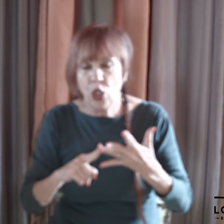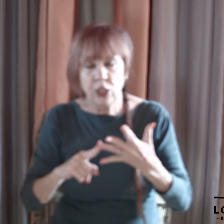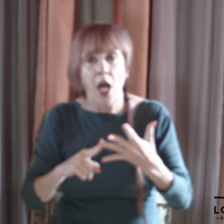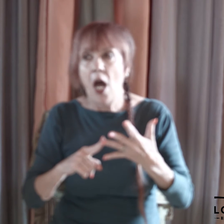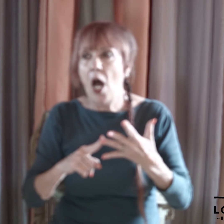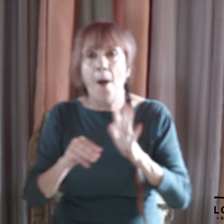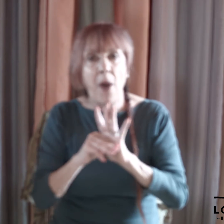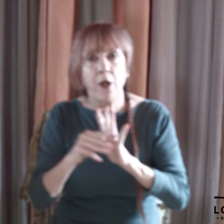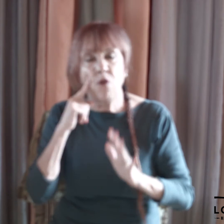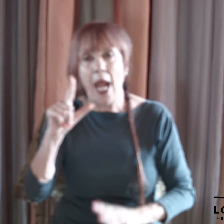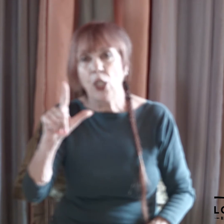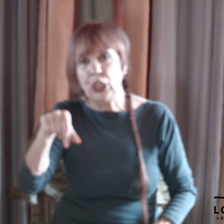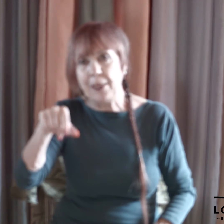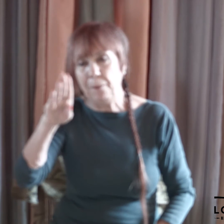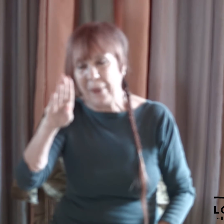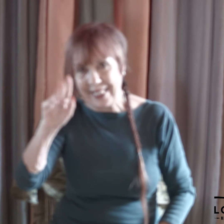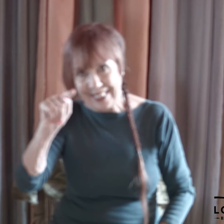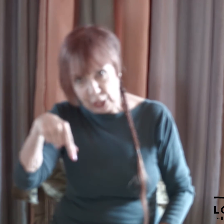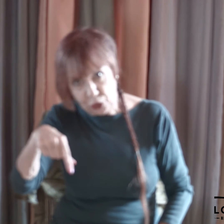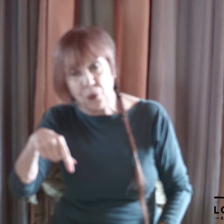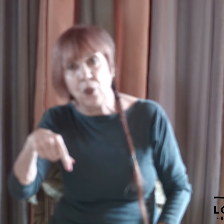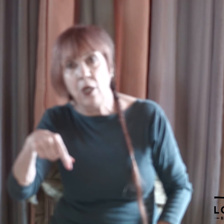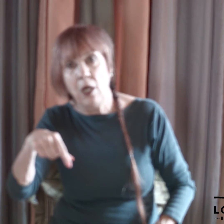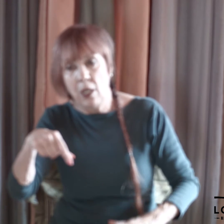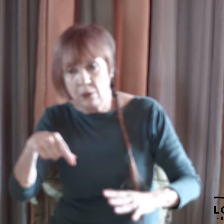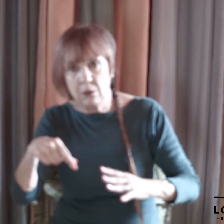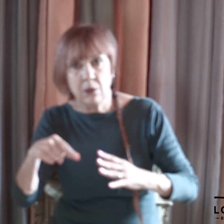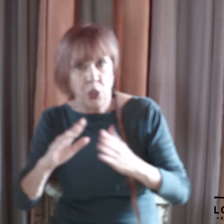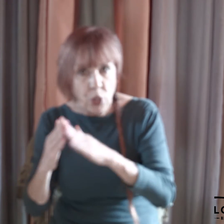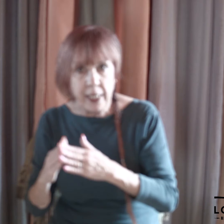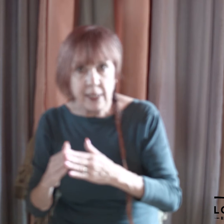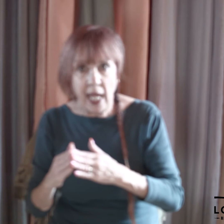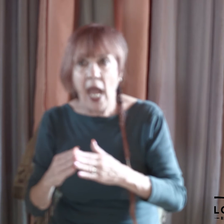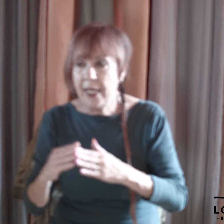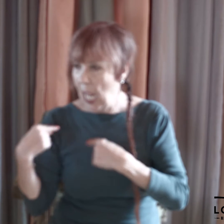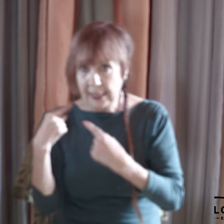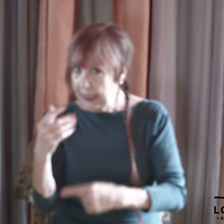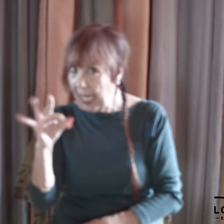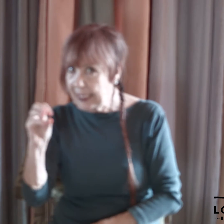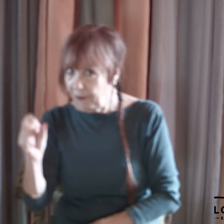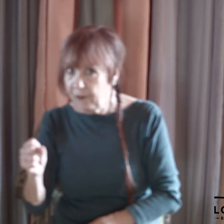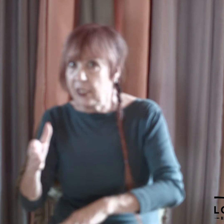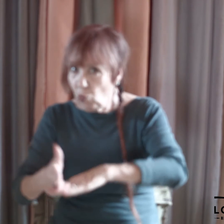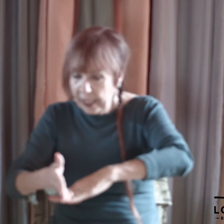LGBTQ community. And we've seen gains since the 50s that I think